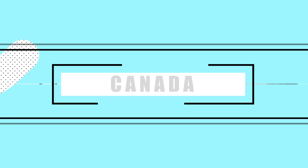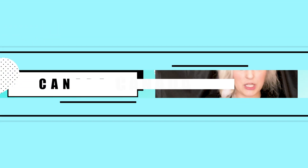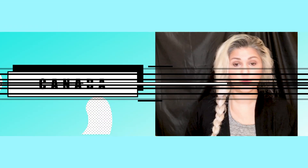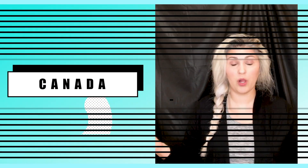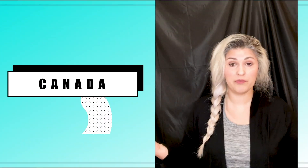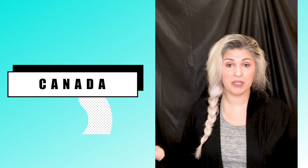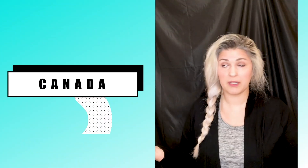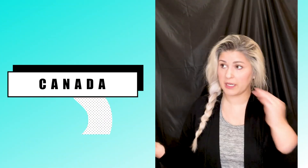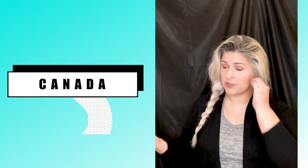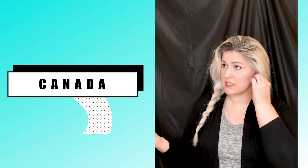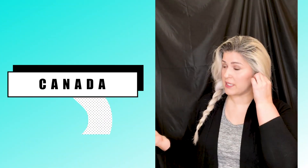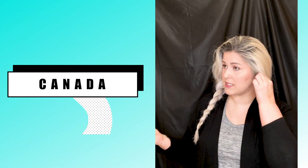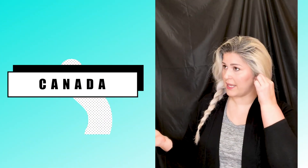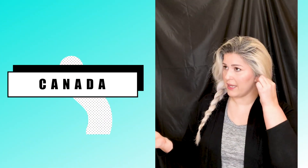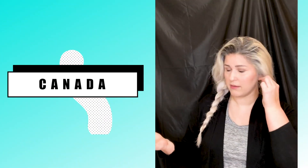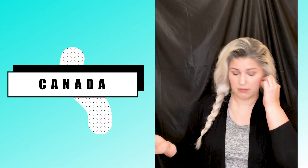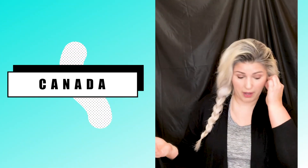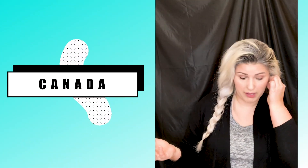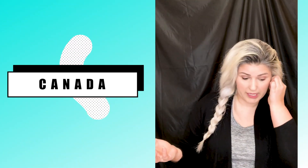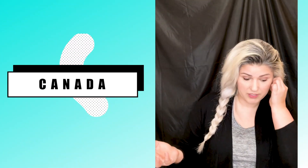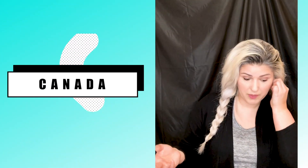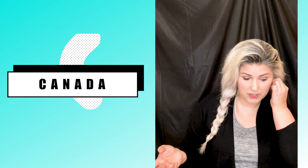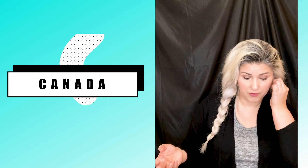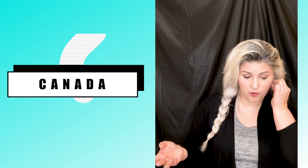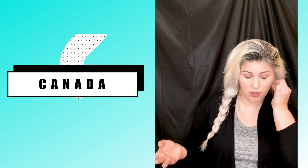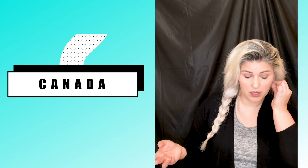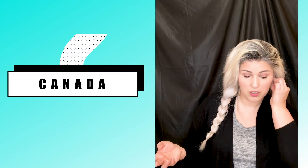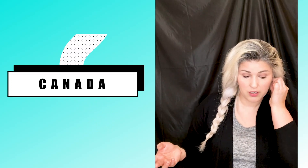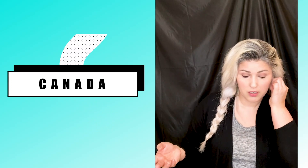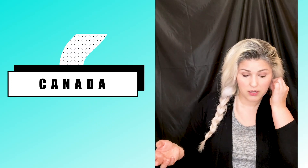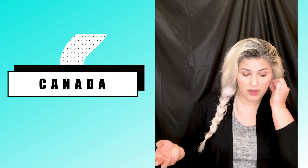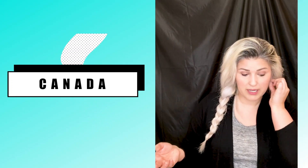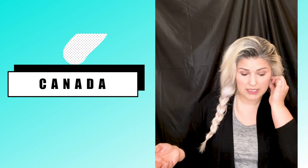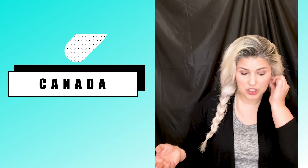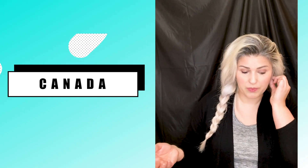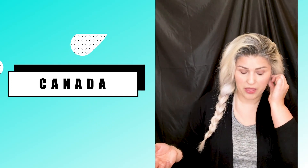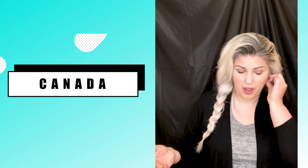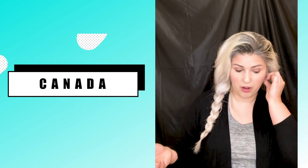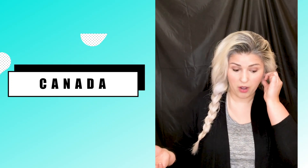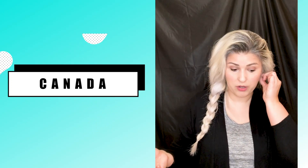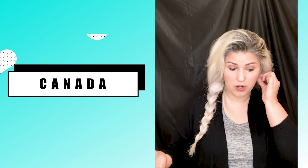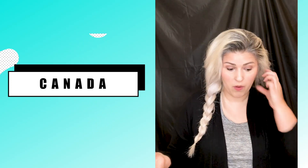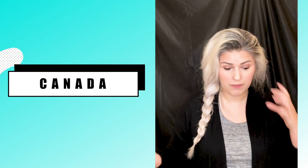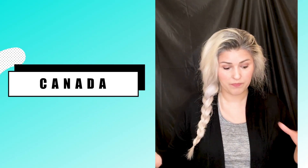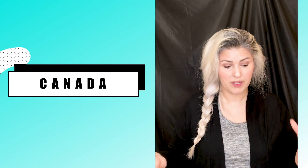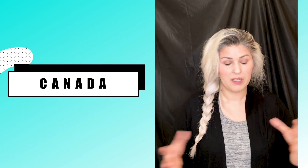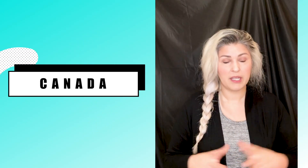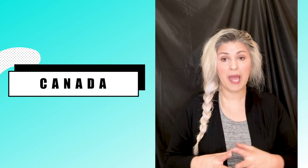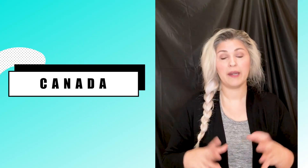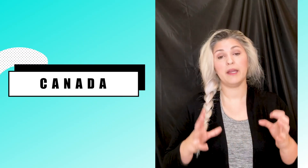I can't teach you all of the country signs today. I only have spots for 4 that I can teach you, but I thought, oh, you know